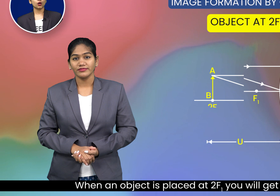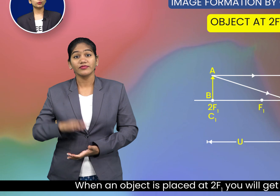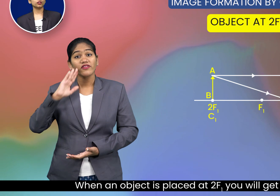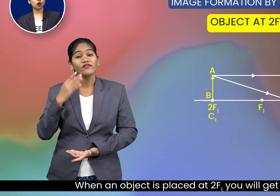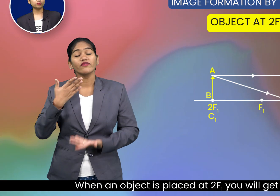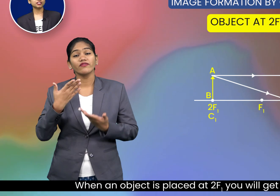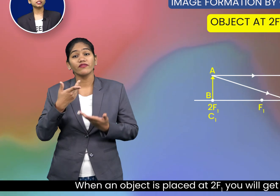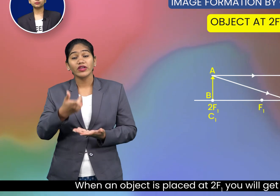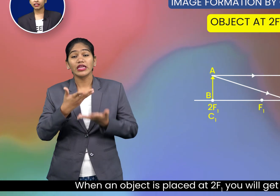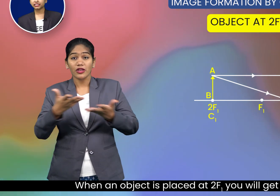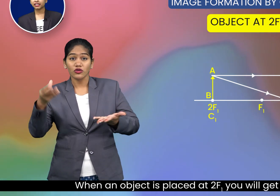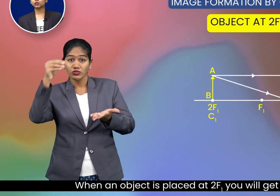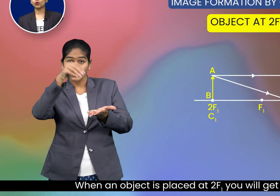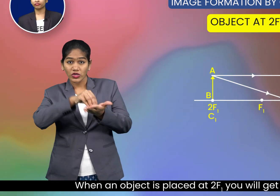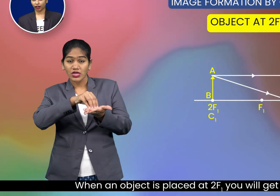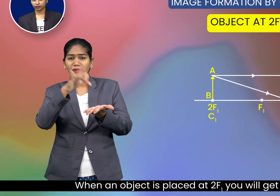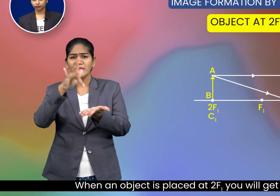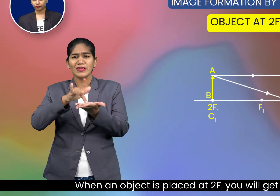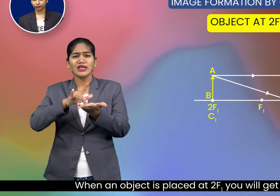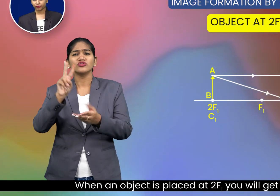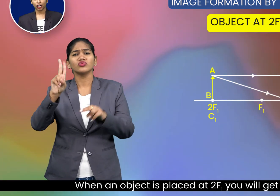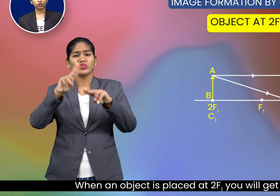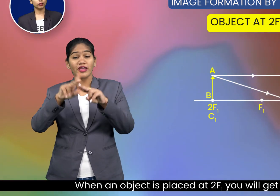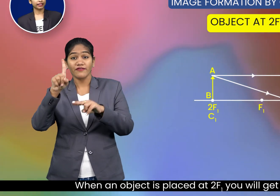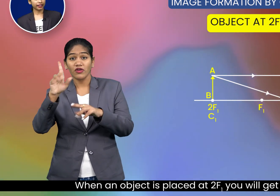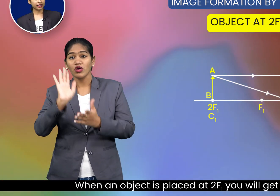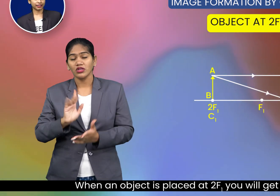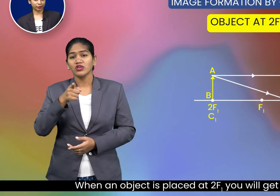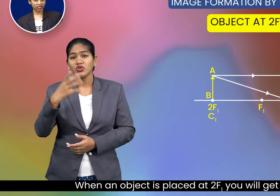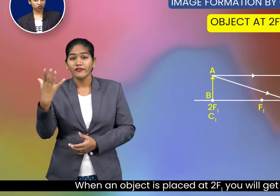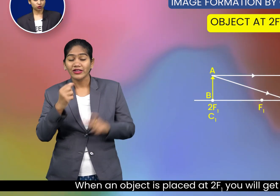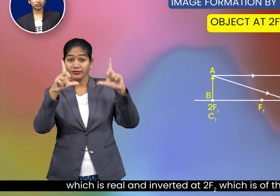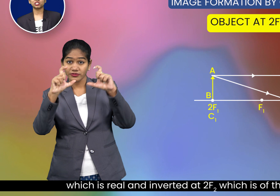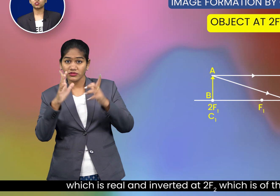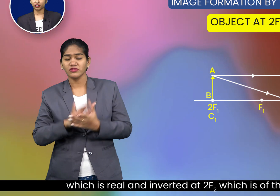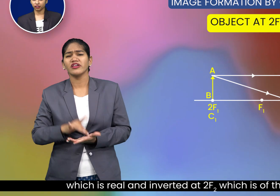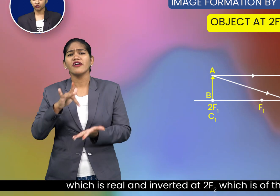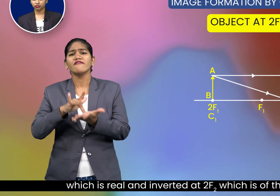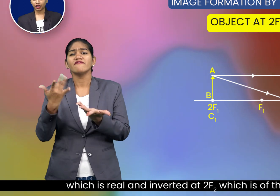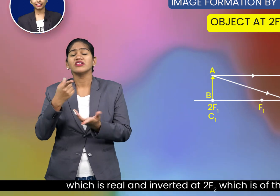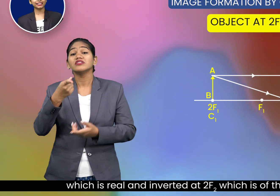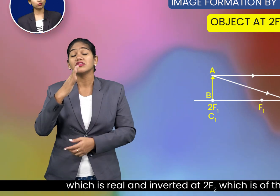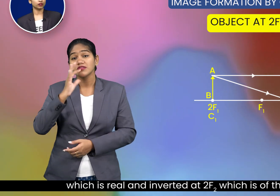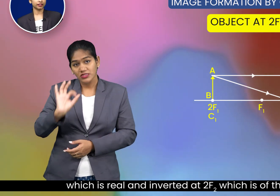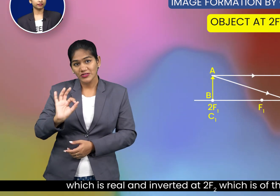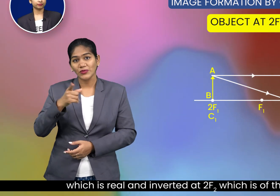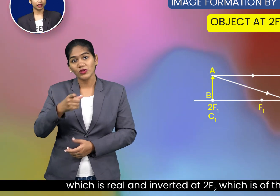When an object is placed at 2f1, you will get an image which is real and inverted